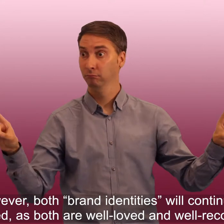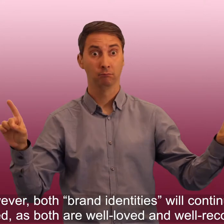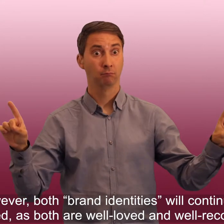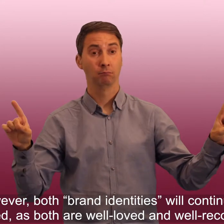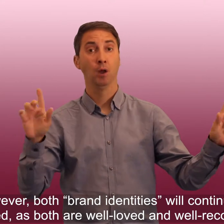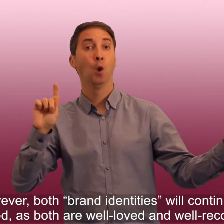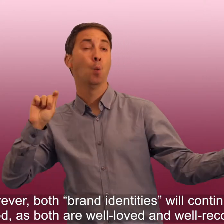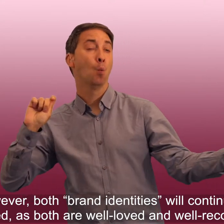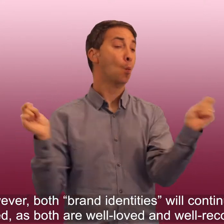well-recognised.